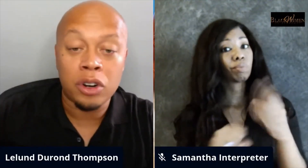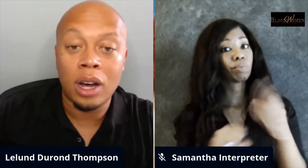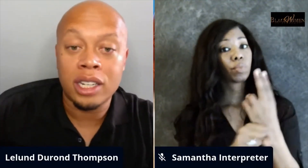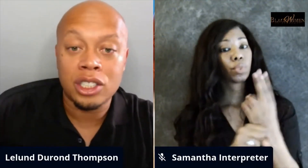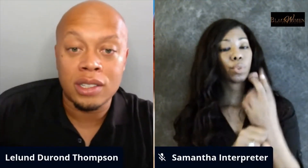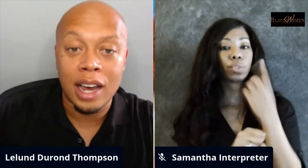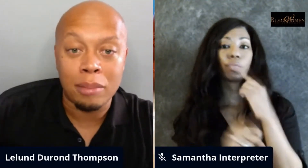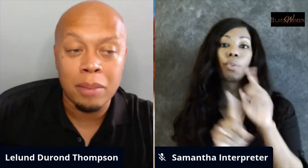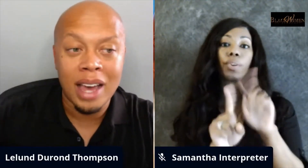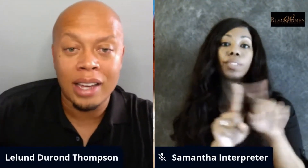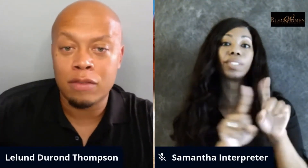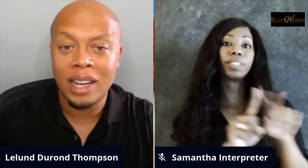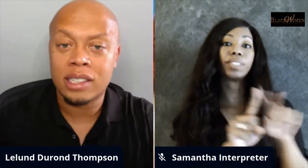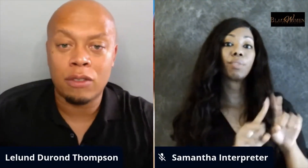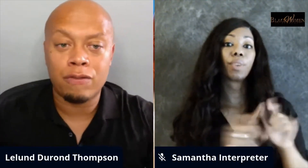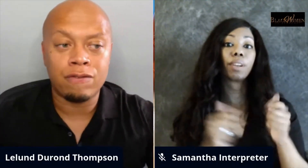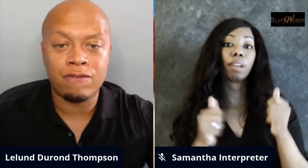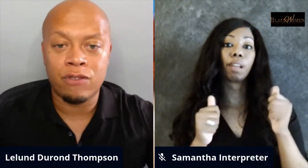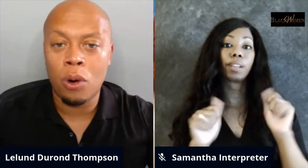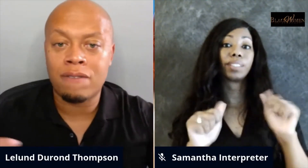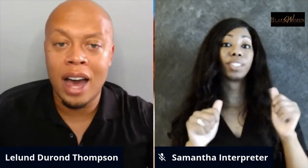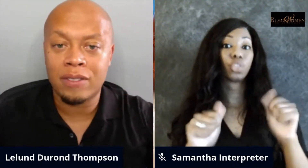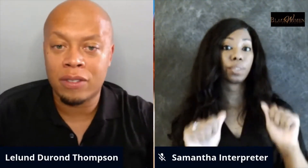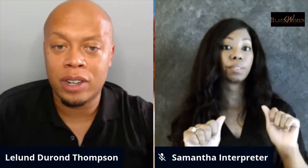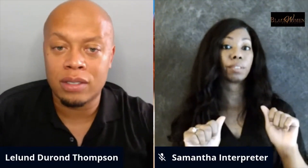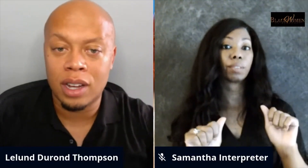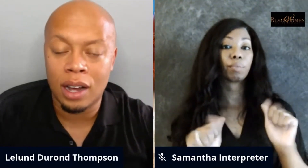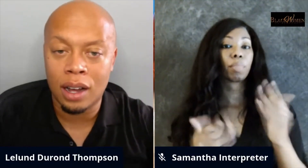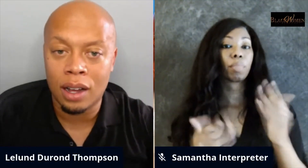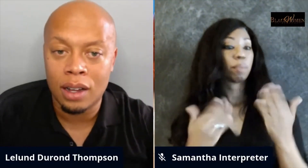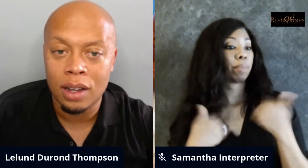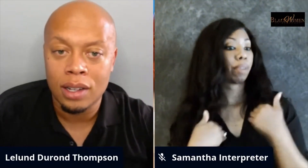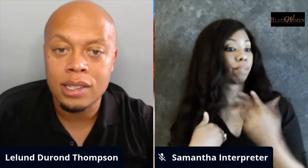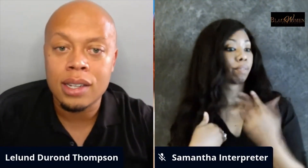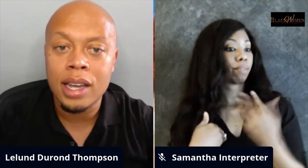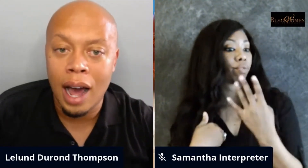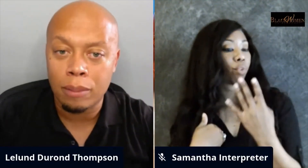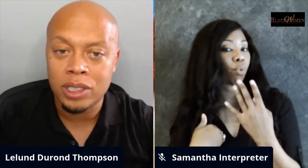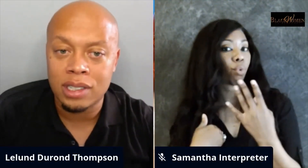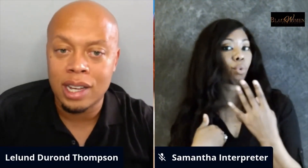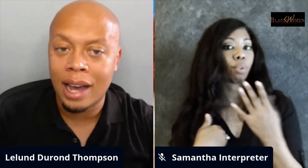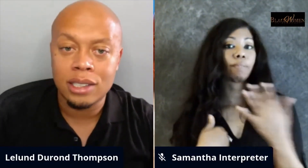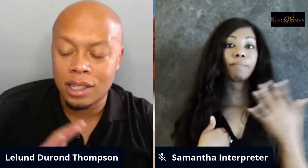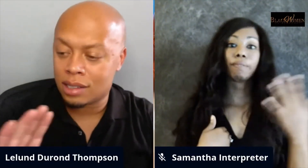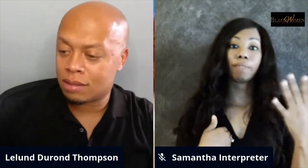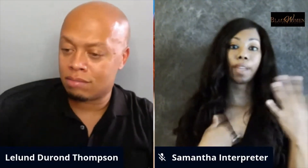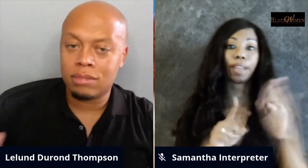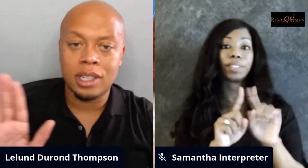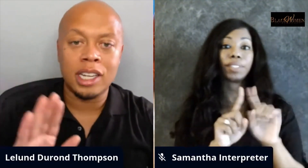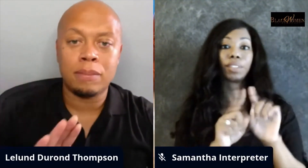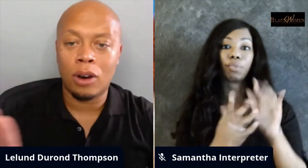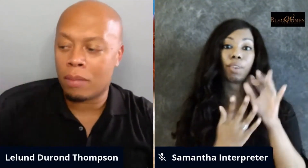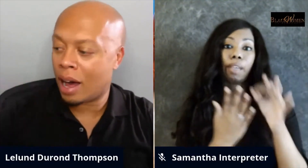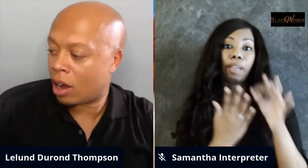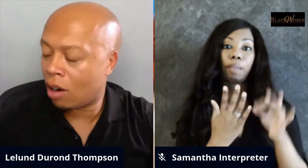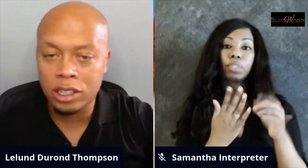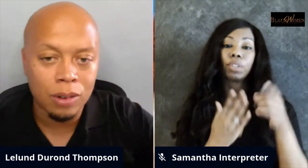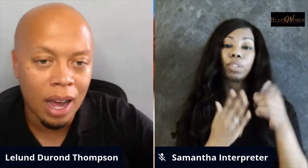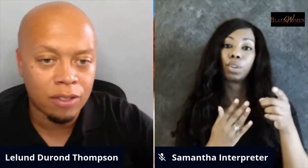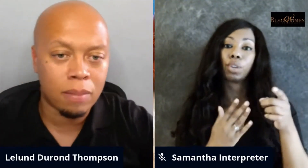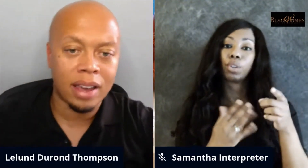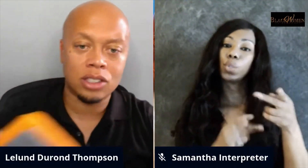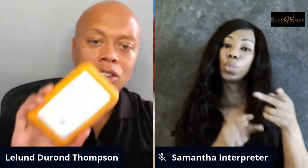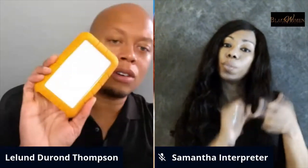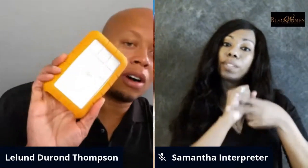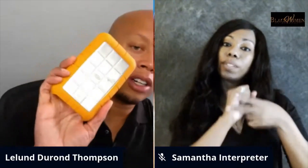for different auditions. Like maybe I give myself 4 or 5 different slate options that I just keep on my hard